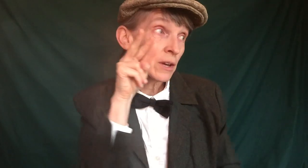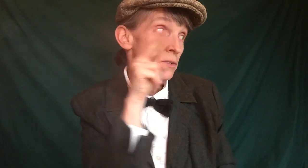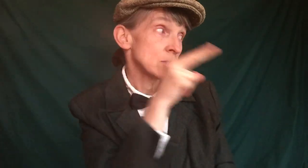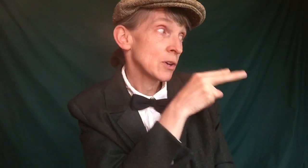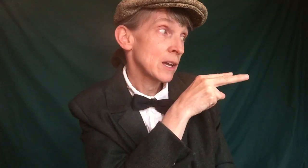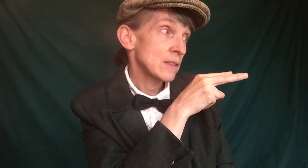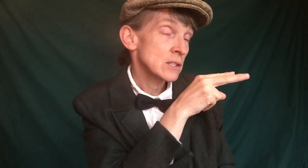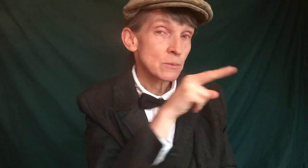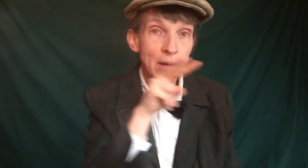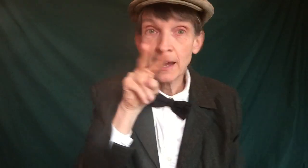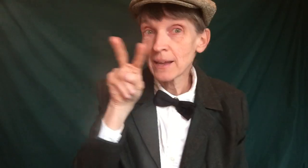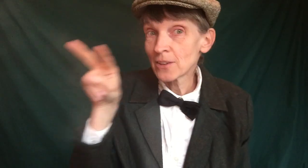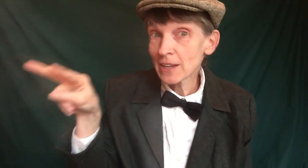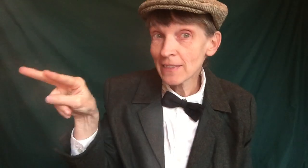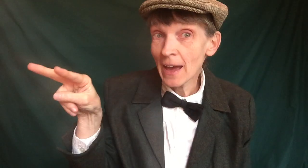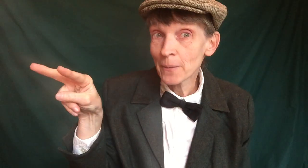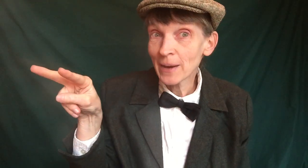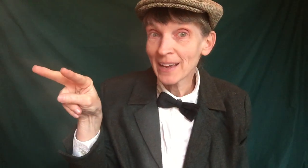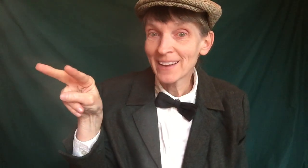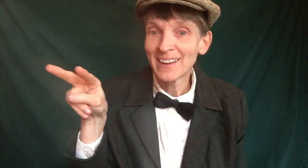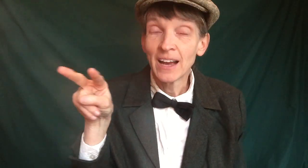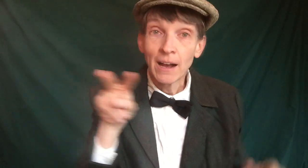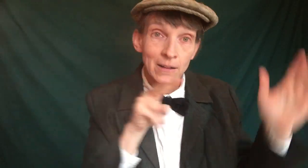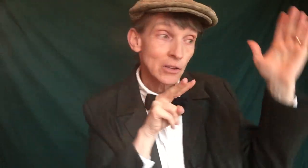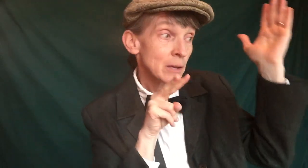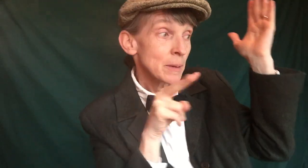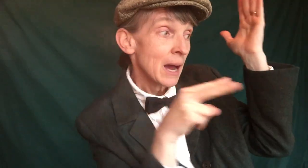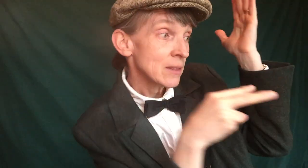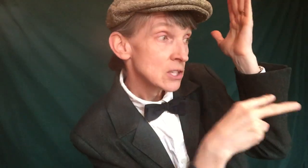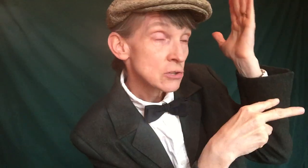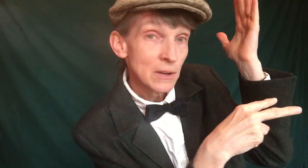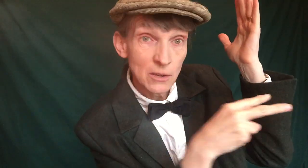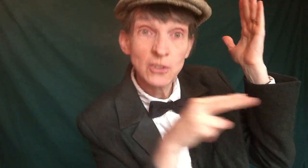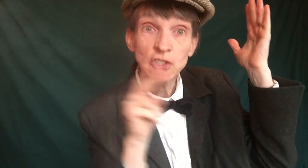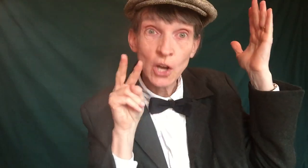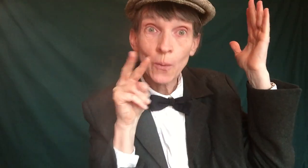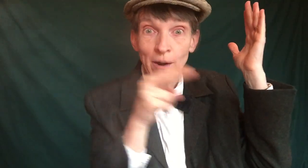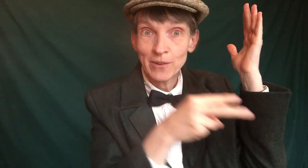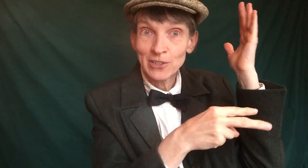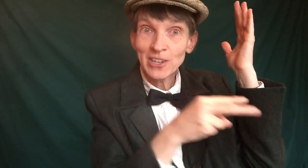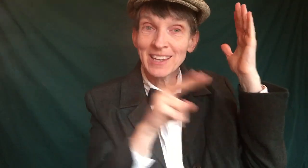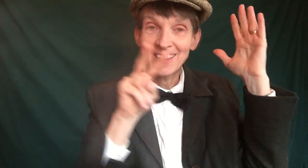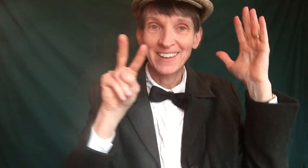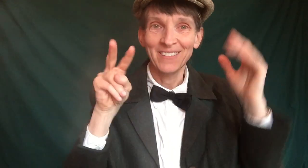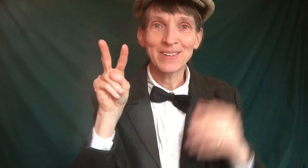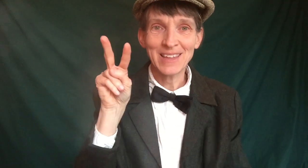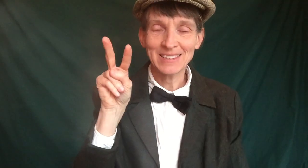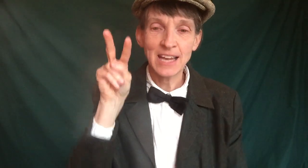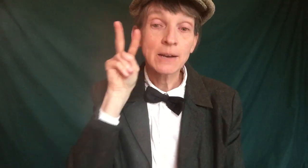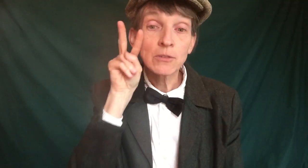2 fingers looking this way, looking that way. Looking behind the tree, you can show wherever you're looking with that sign for